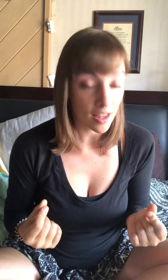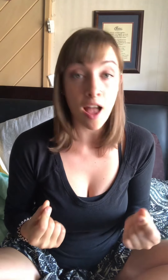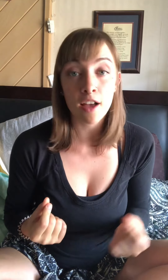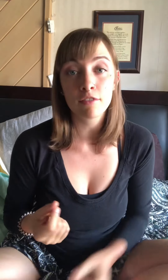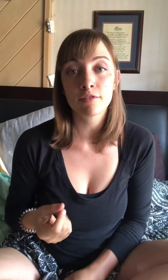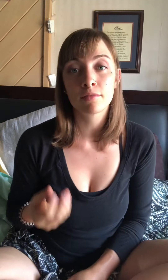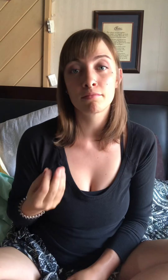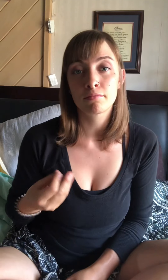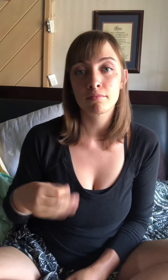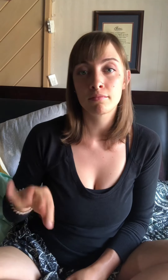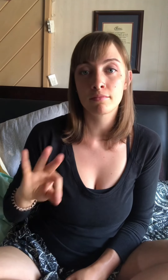Of.